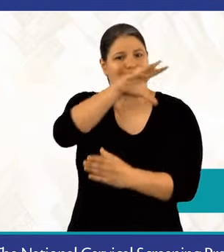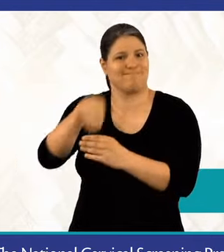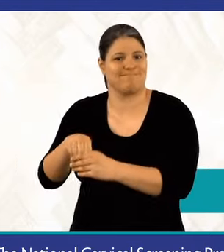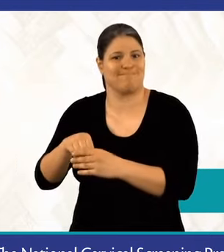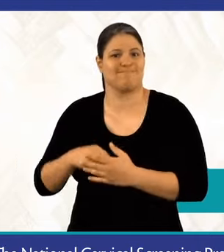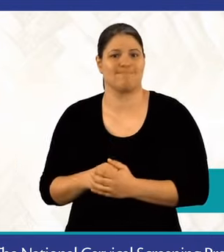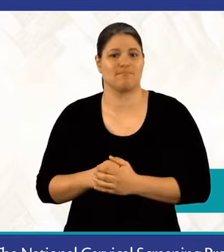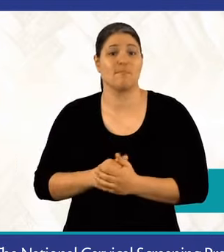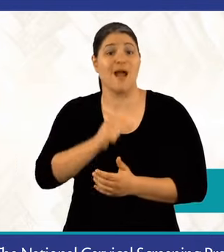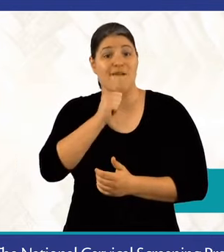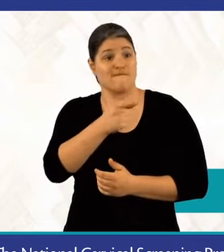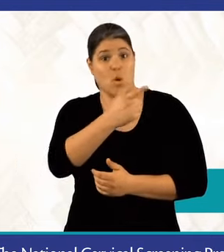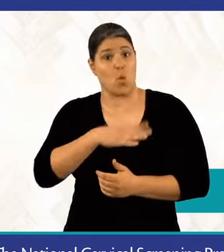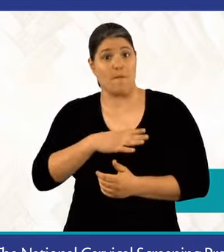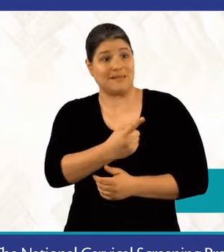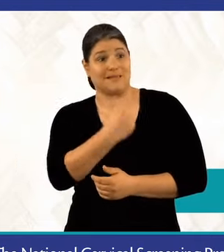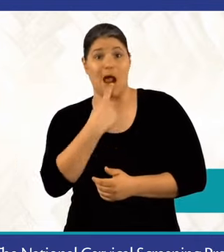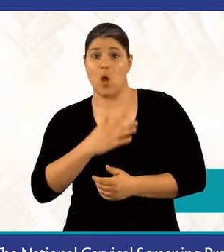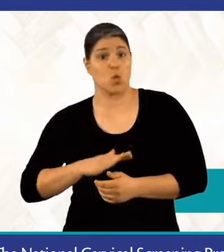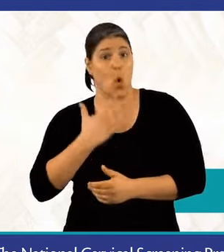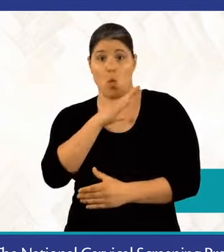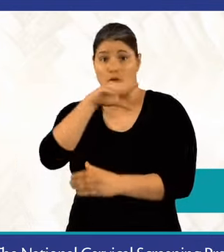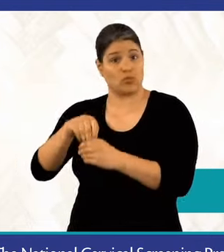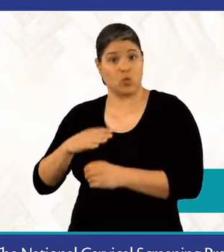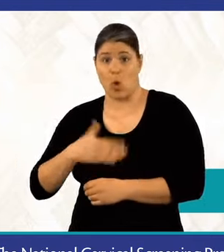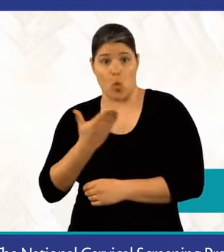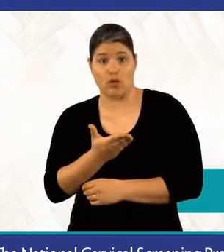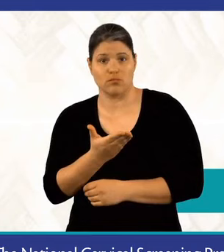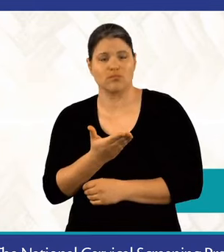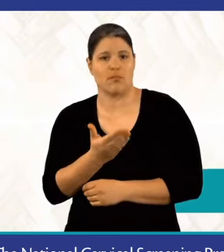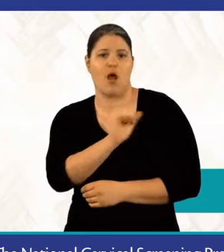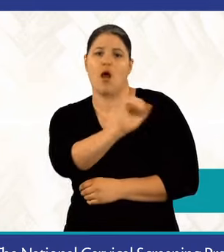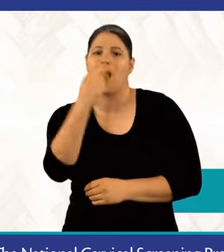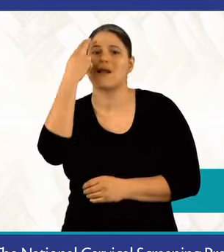program unless they say that they do not want to be.